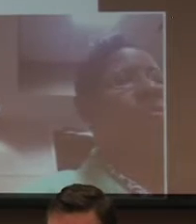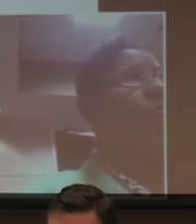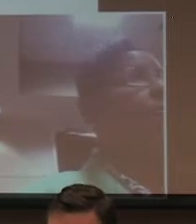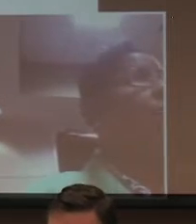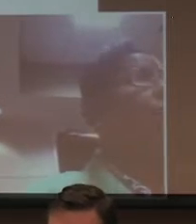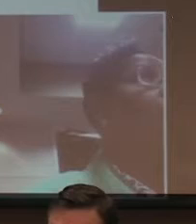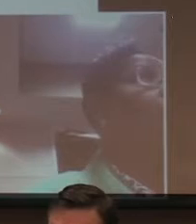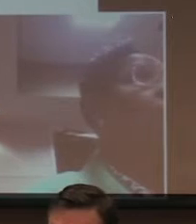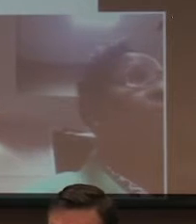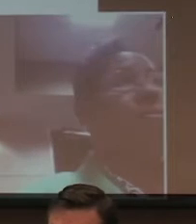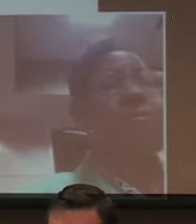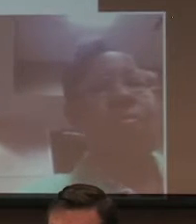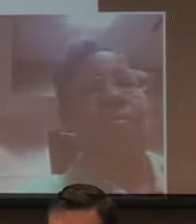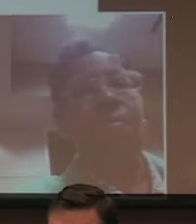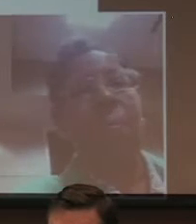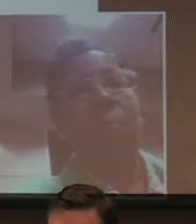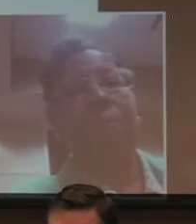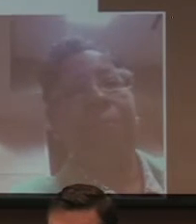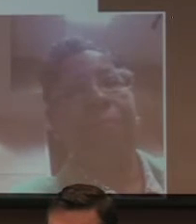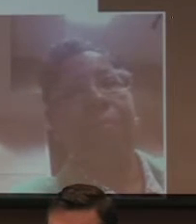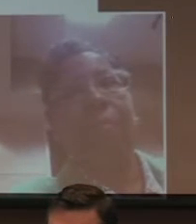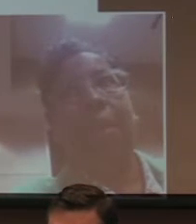shortly.